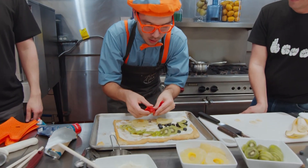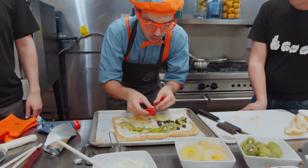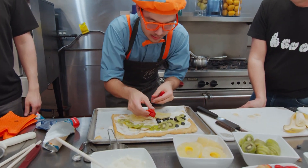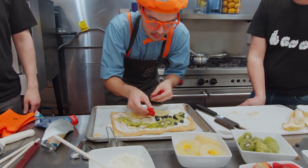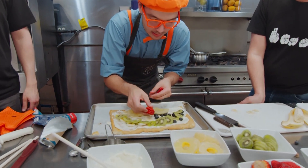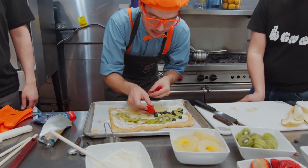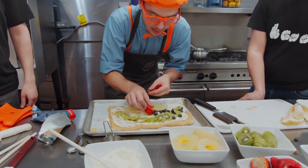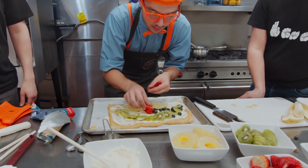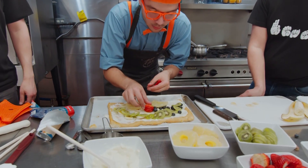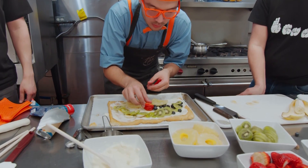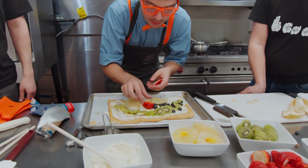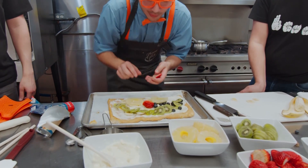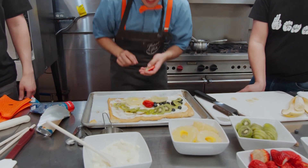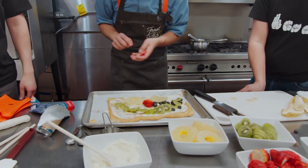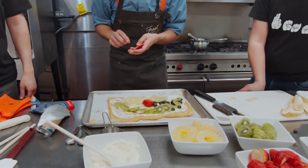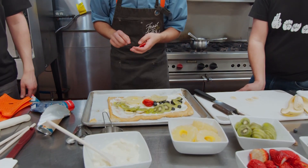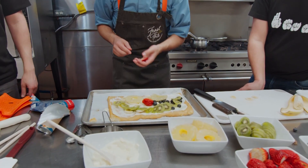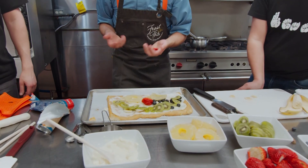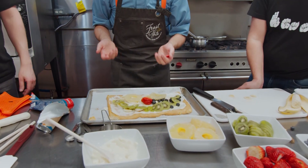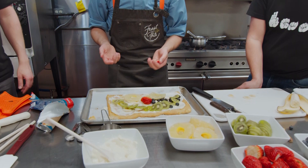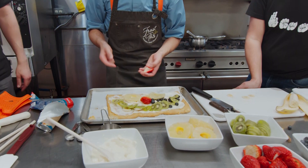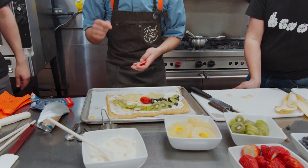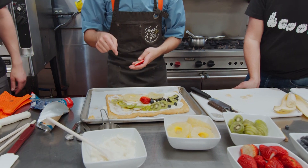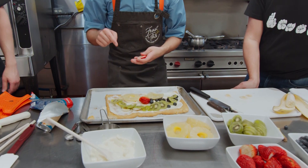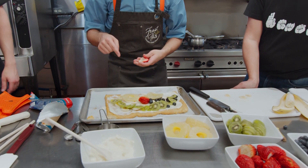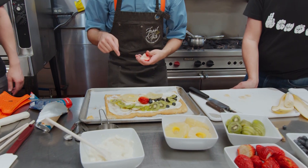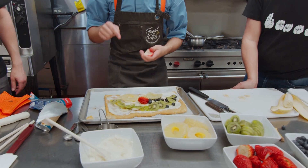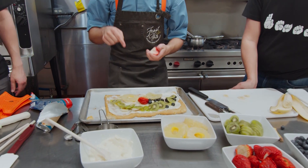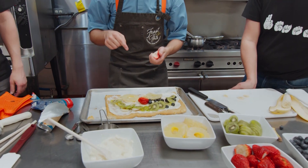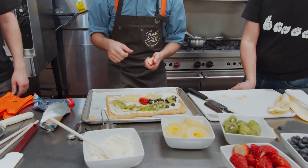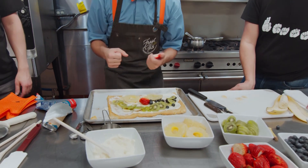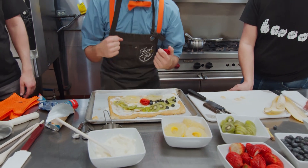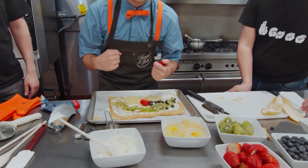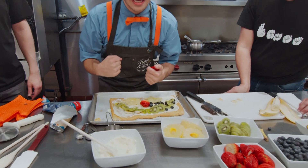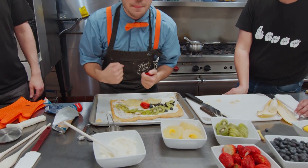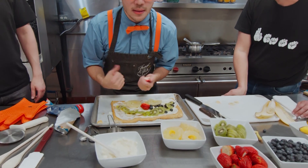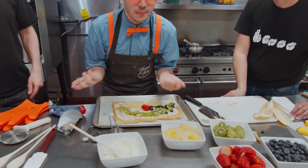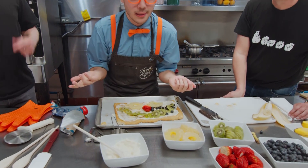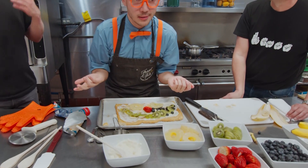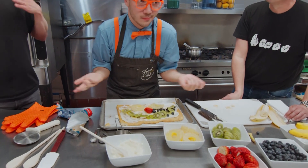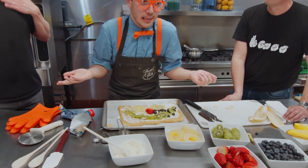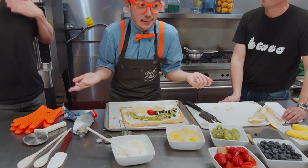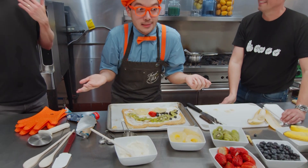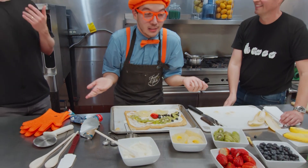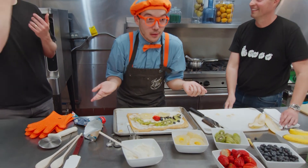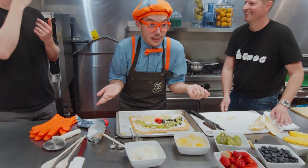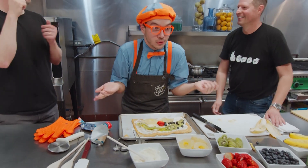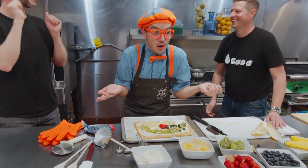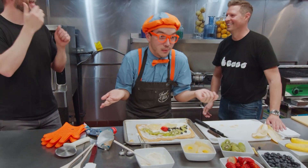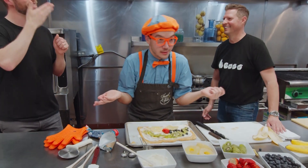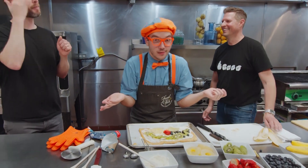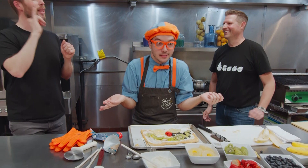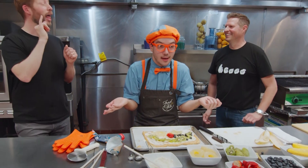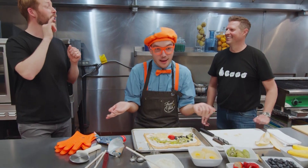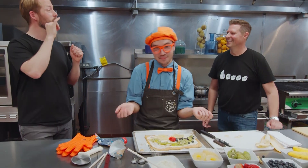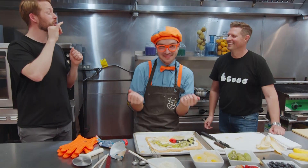be a really cool note. And I bet this smiley face is really happy because it gets to smell like